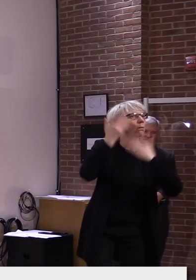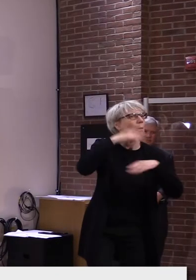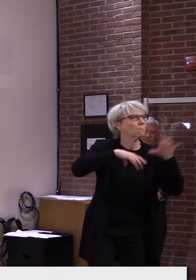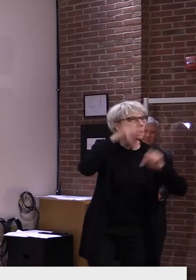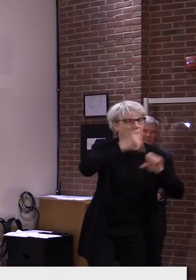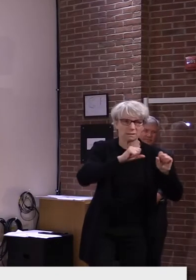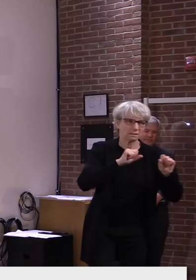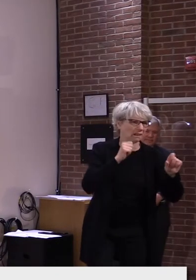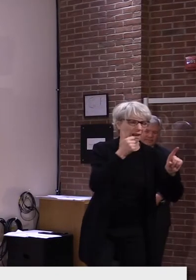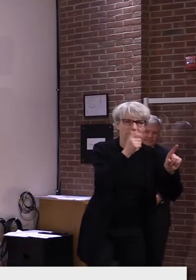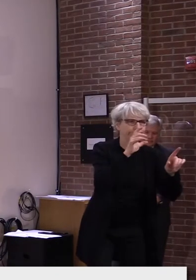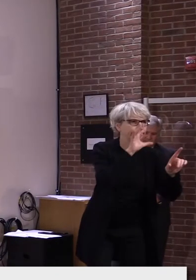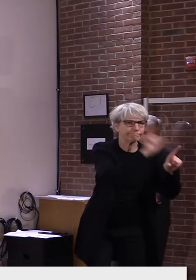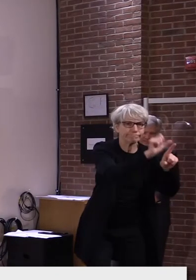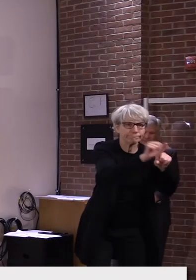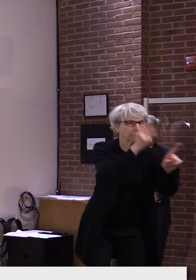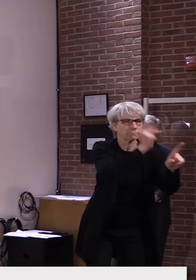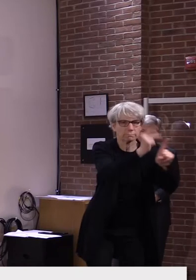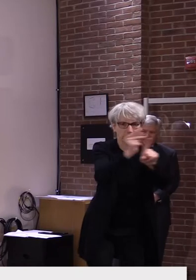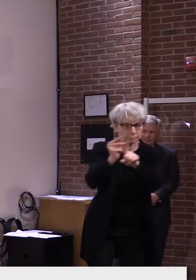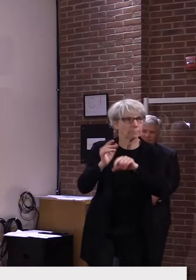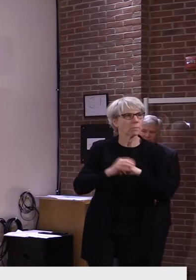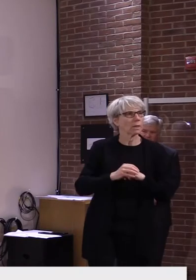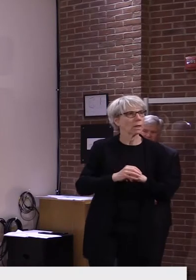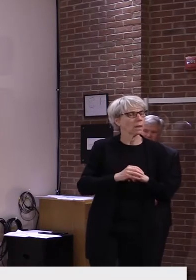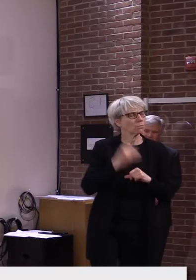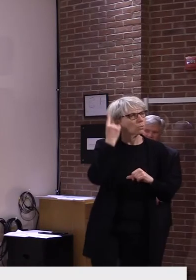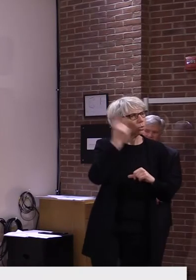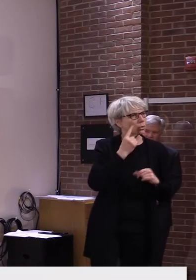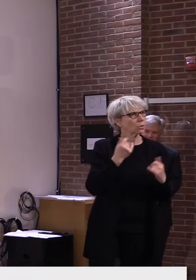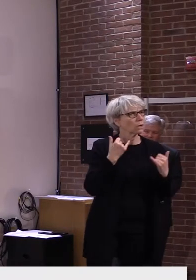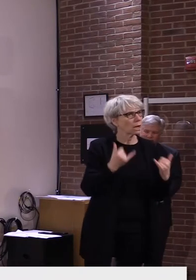to what degree are incentives,